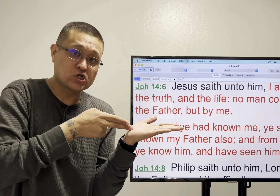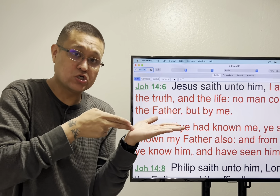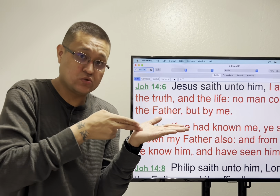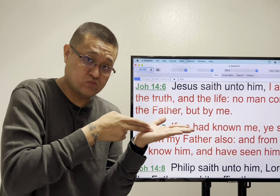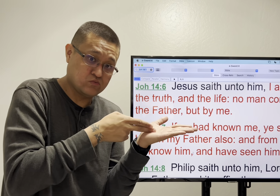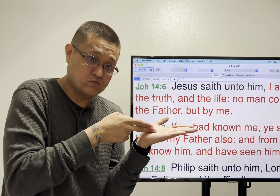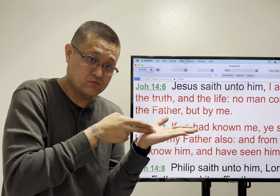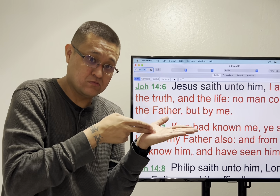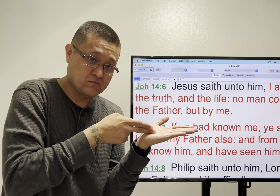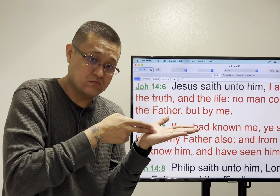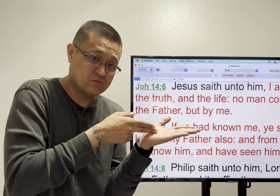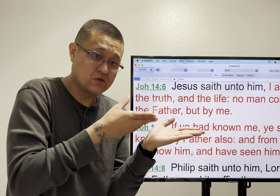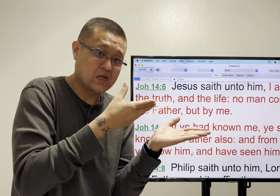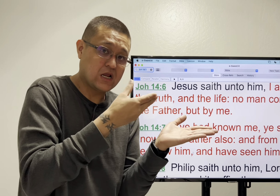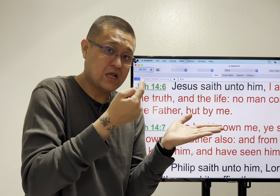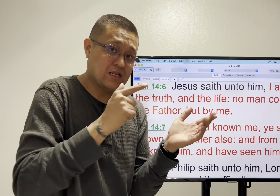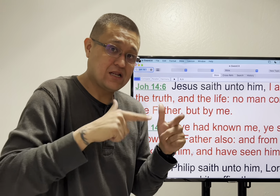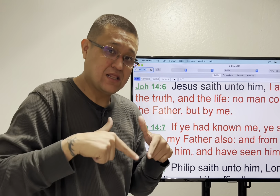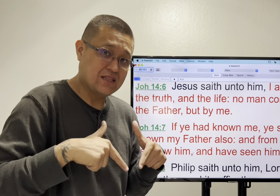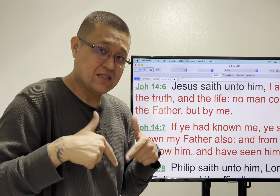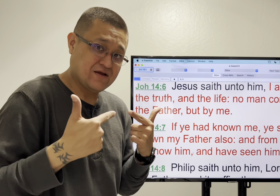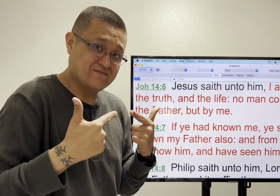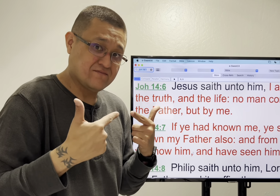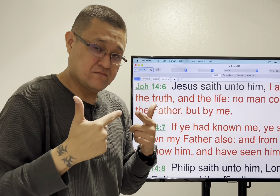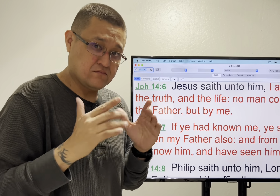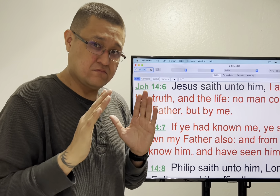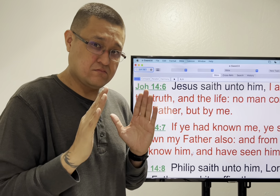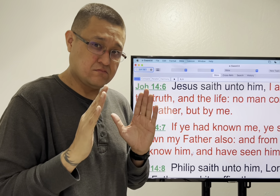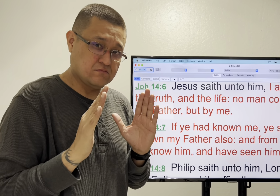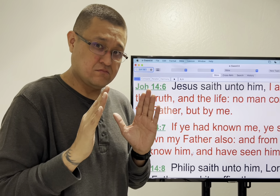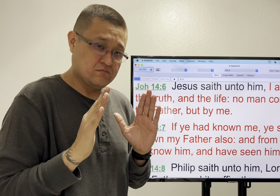the truth, and the life.